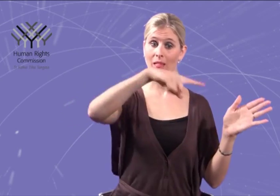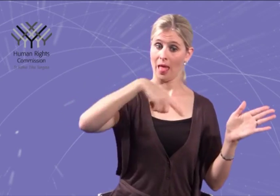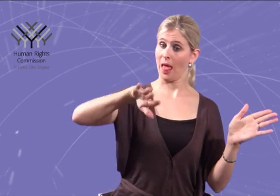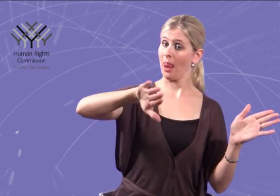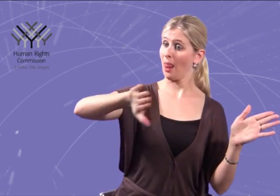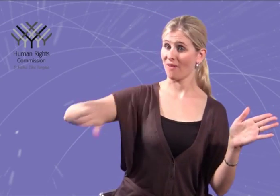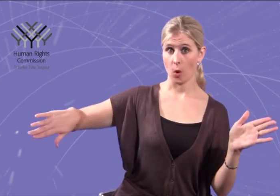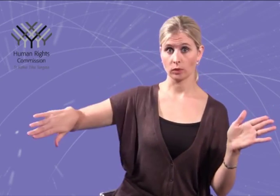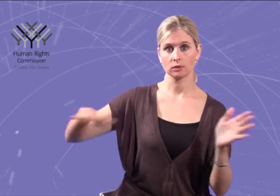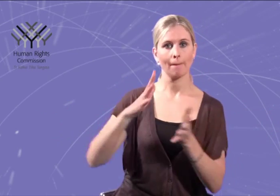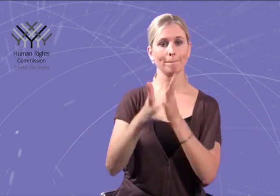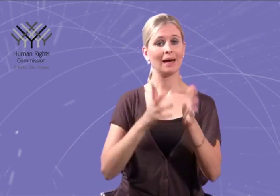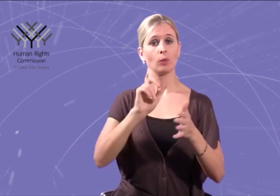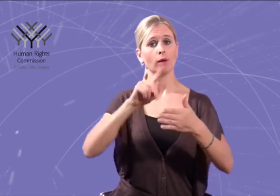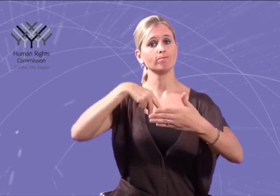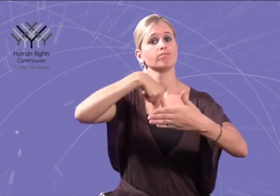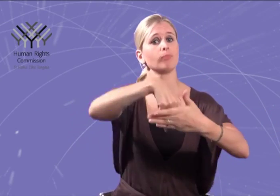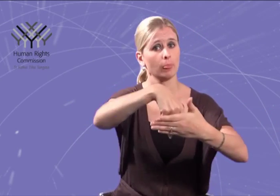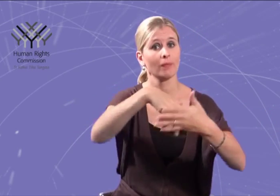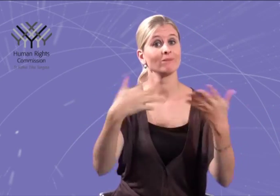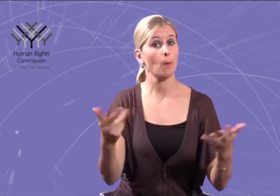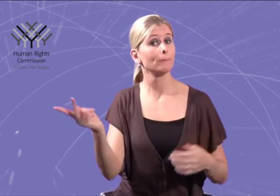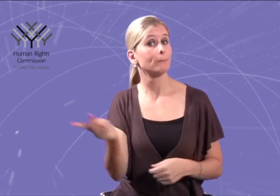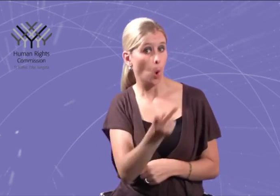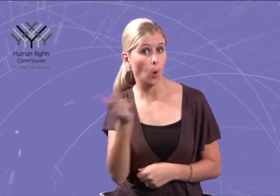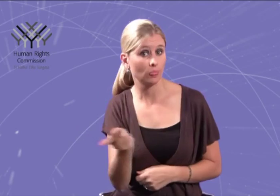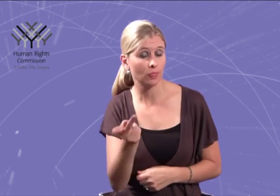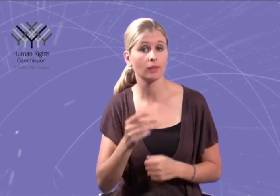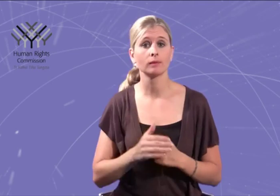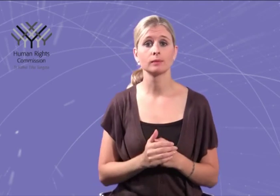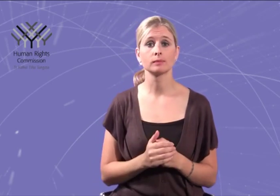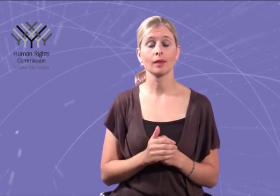When disabled people are excluded, society disables them.